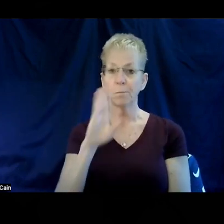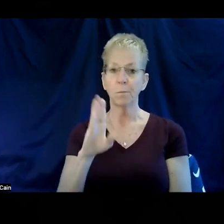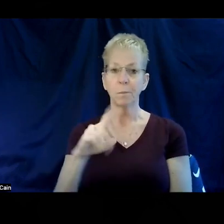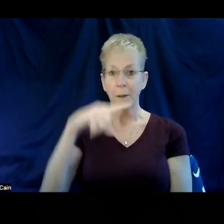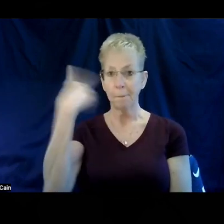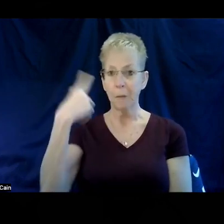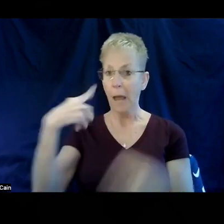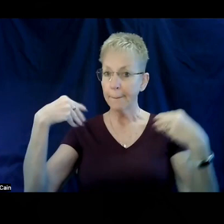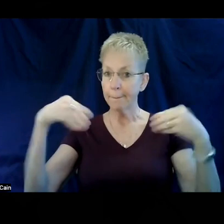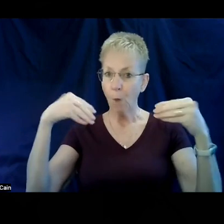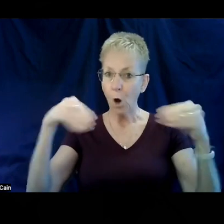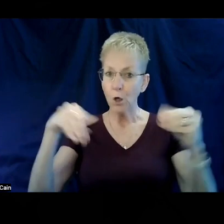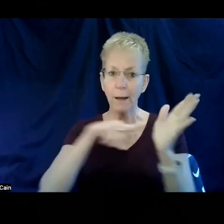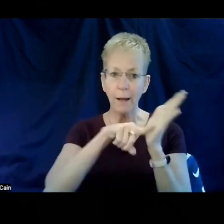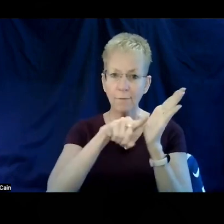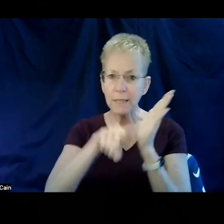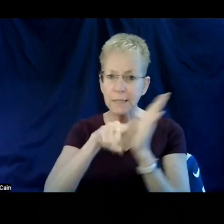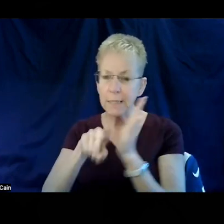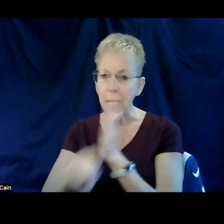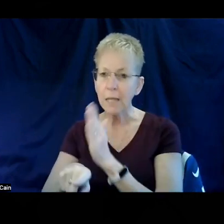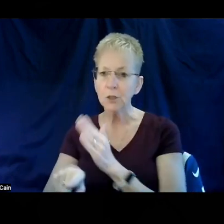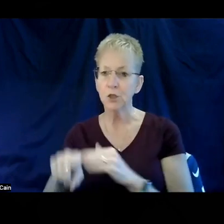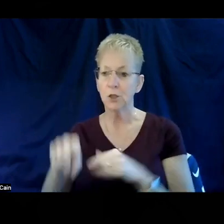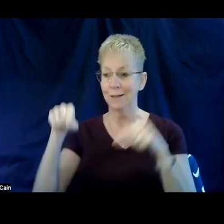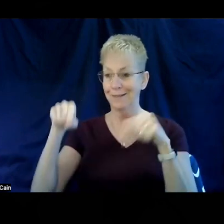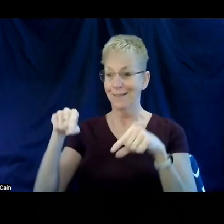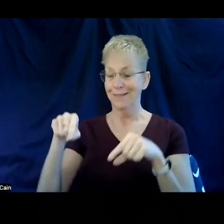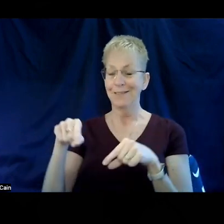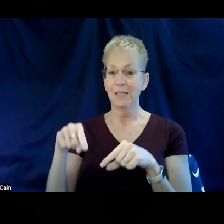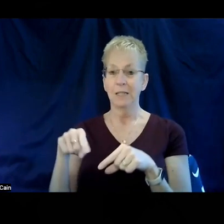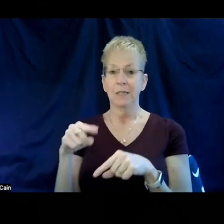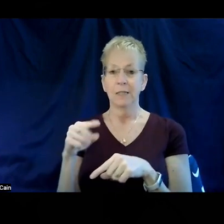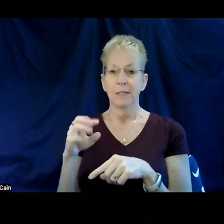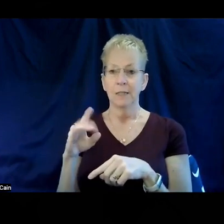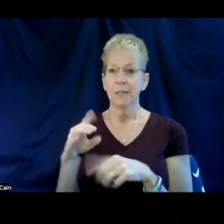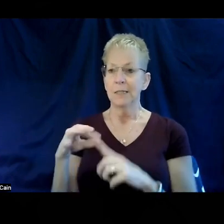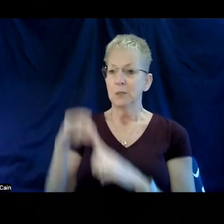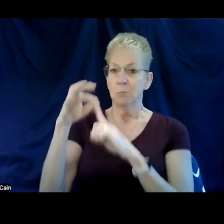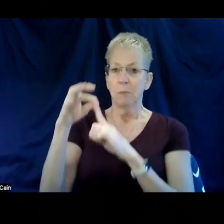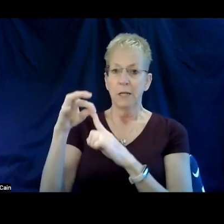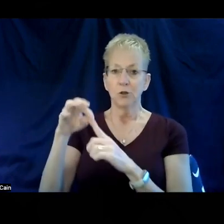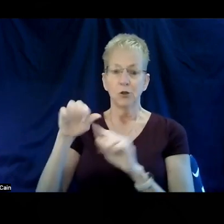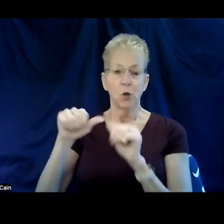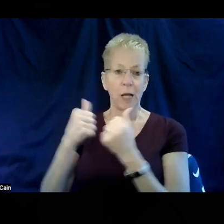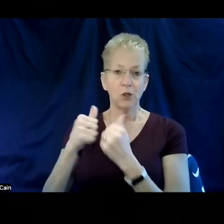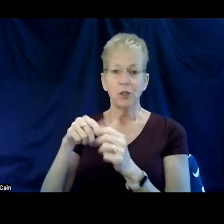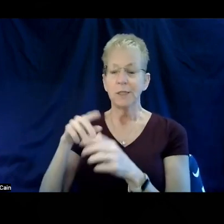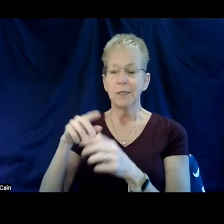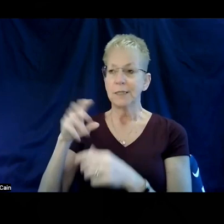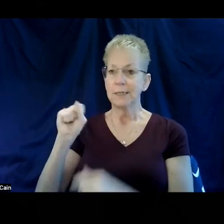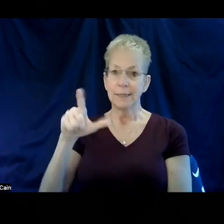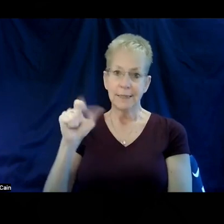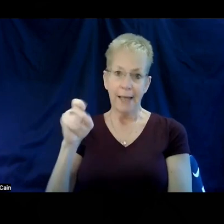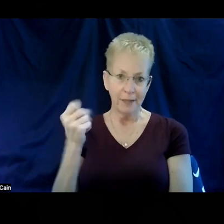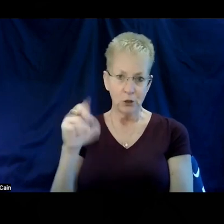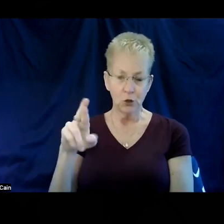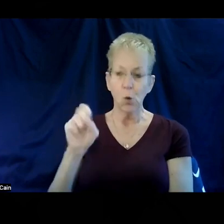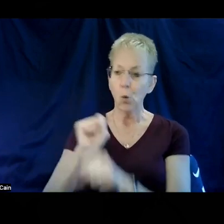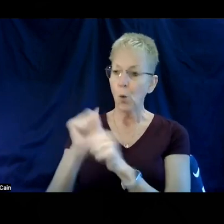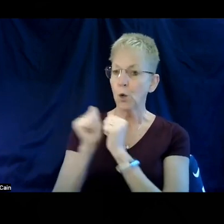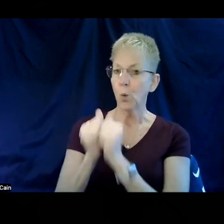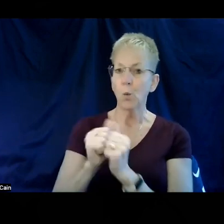market investigations. And in this case, Special Agent Salinger is working with Billy Boyle on a black